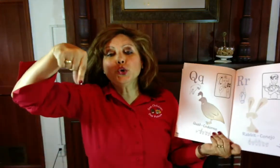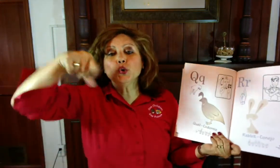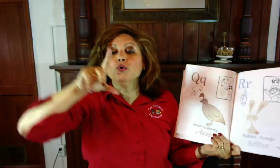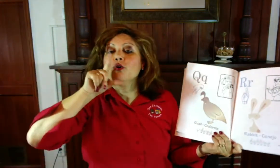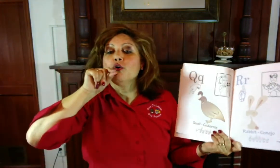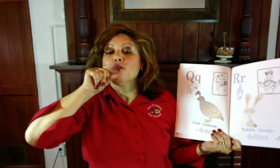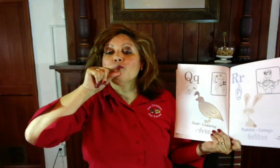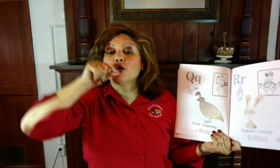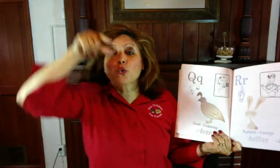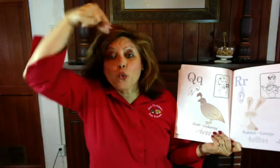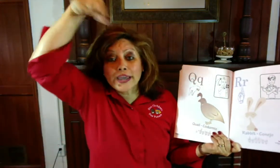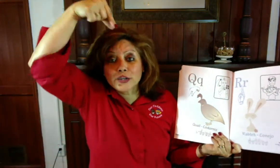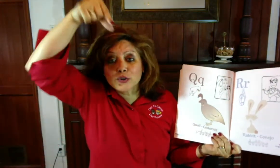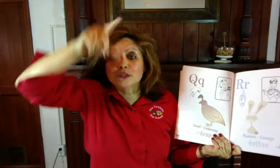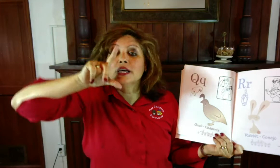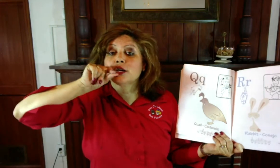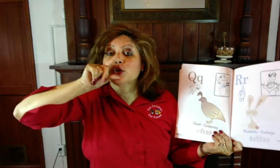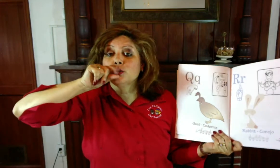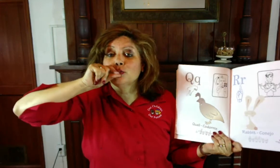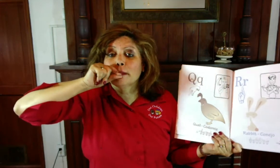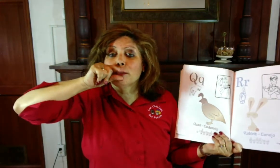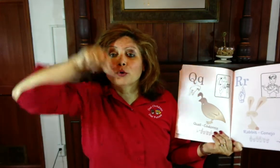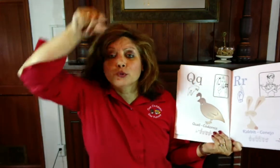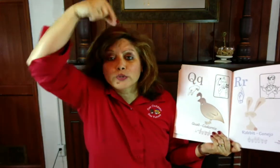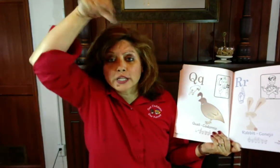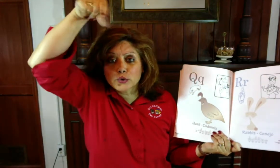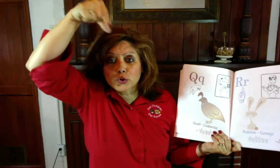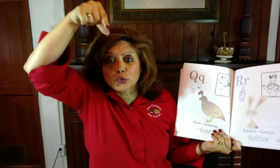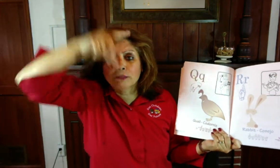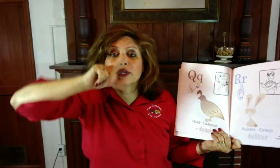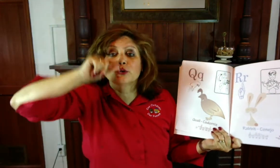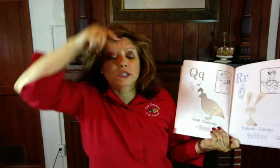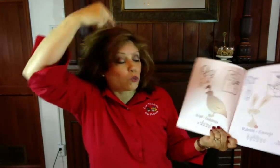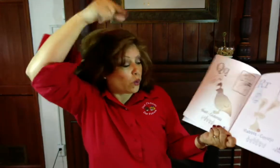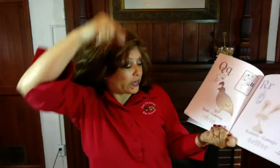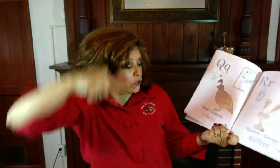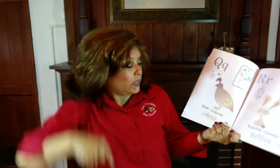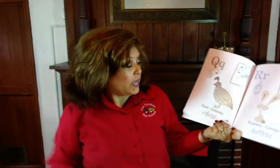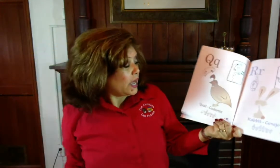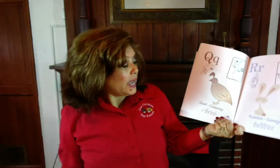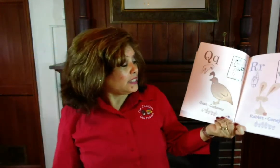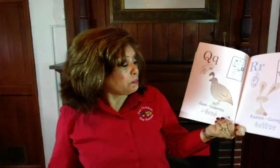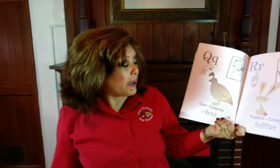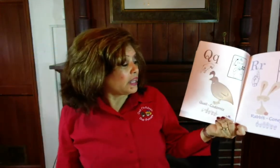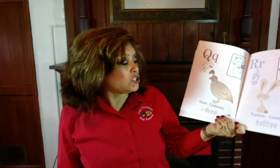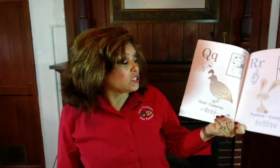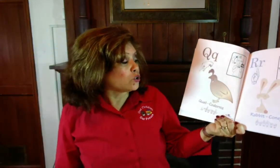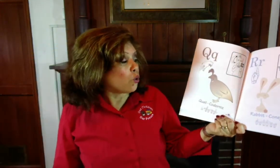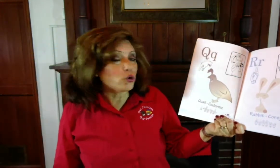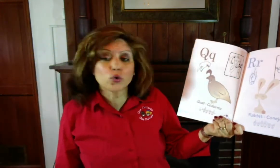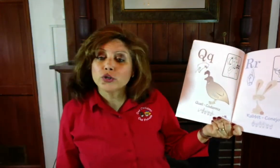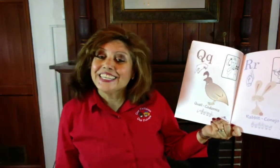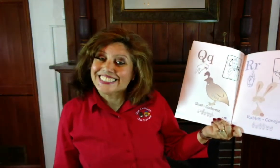Q for quail, a bird with a little Q up here is a quail. In Spanish is codorniz.